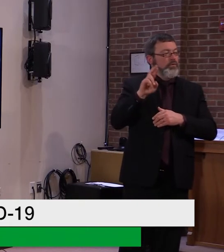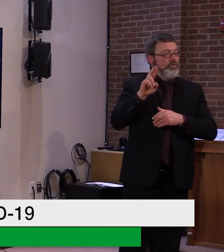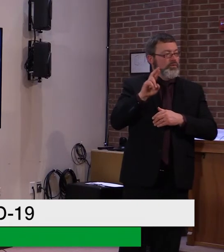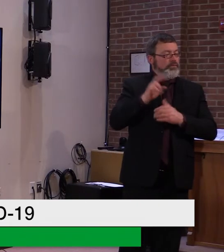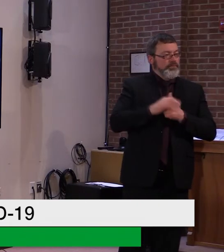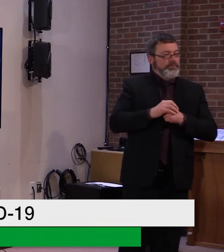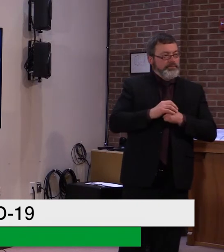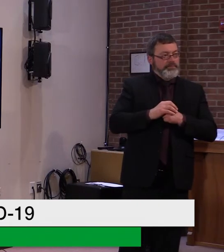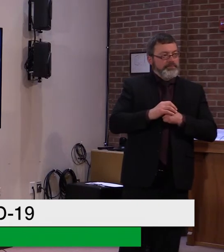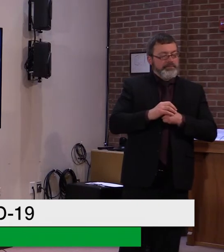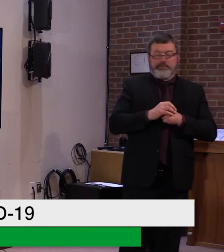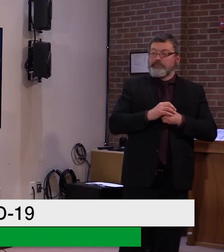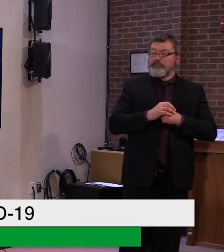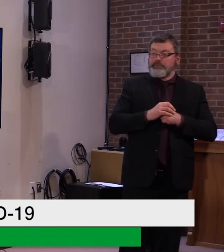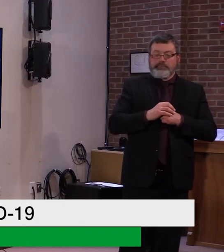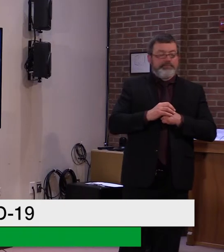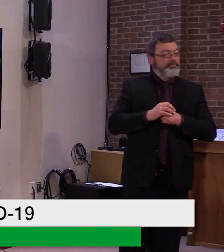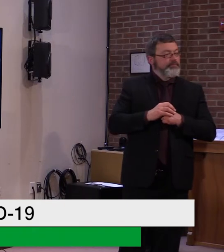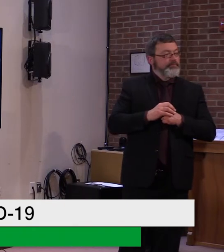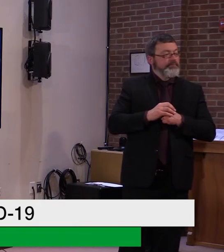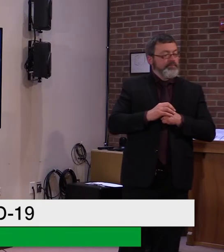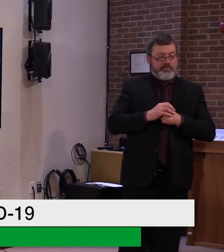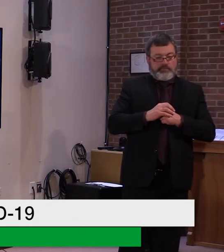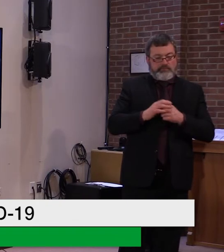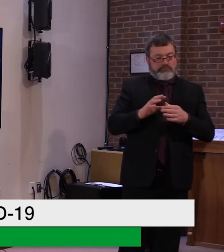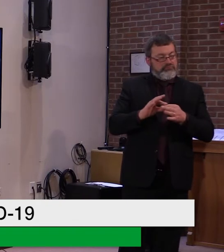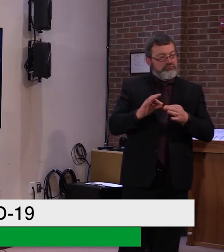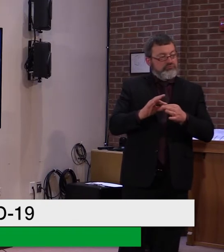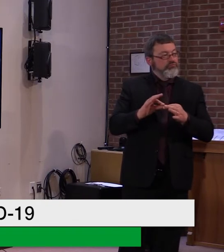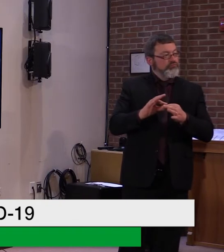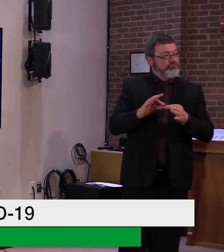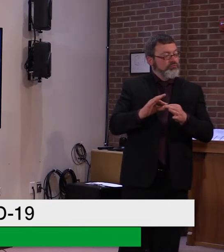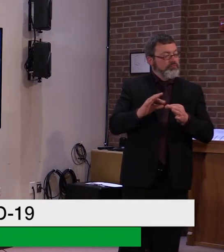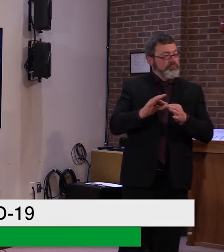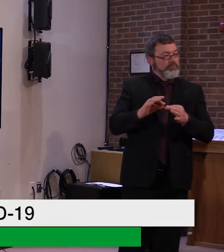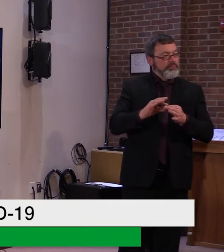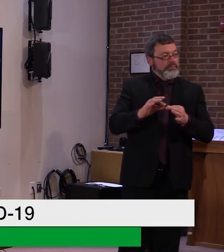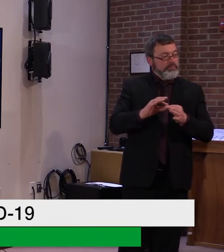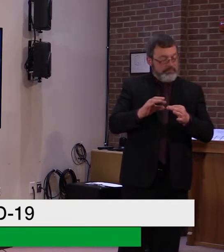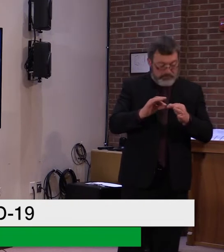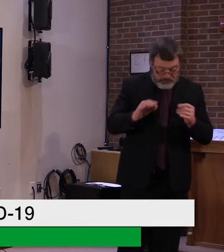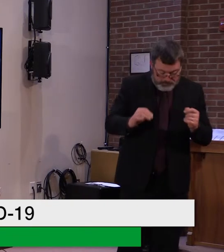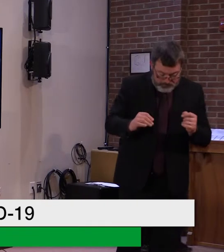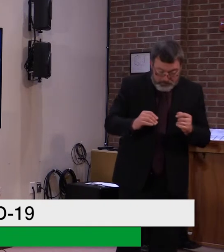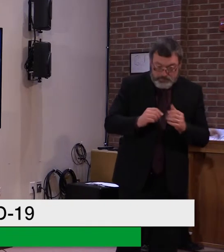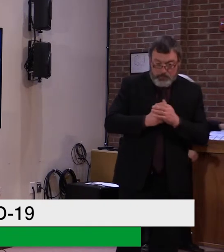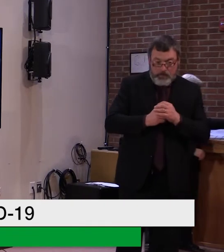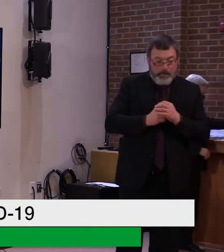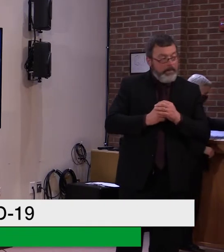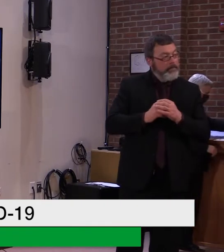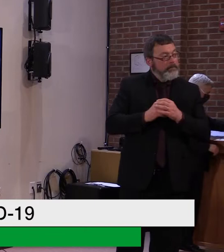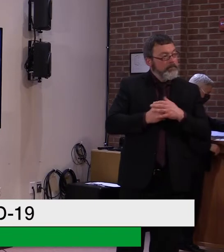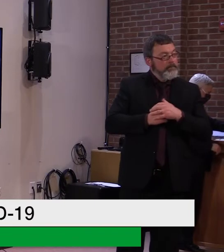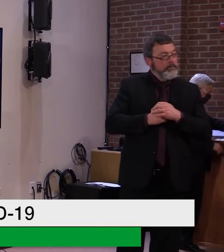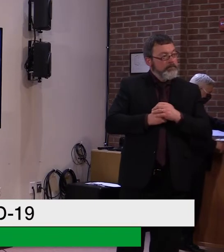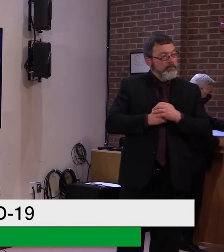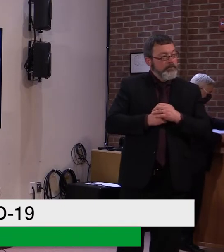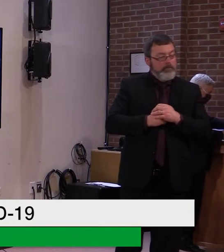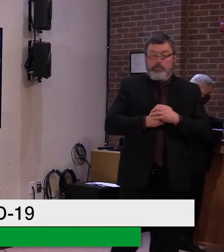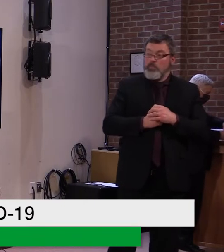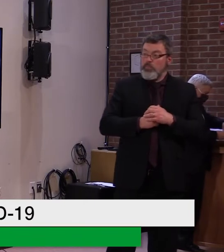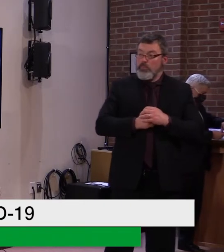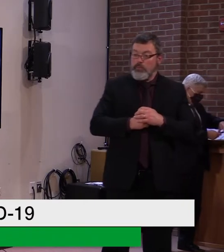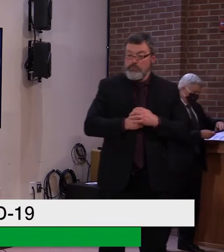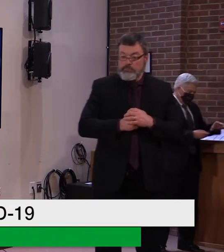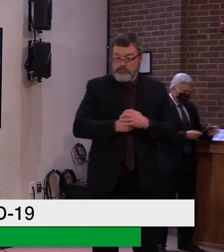hi um i was wondering about just i guess some of the messaging that um that you've been doing